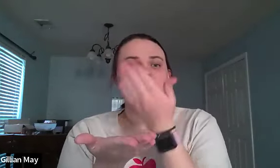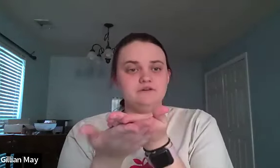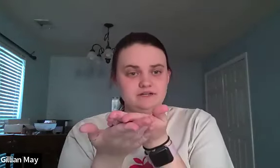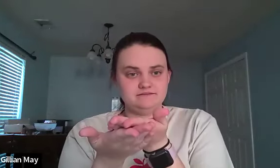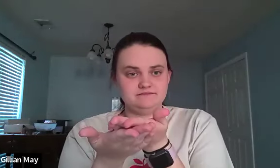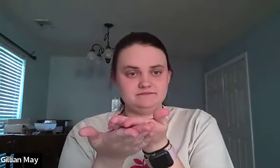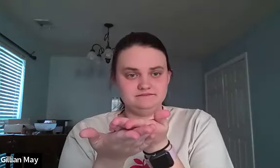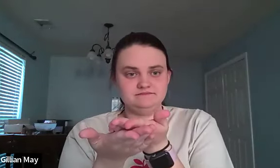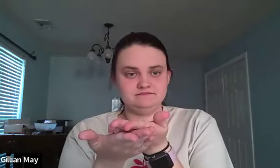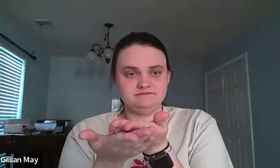Good.